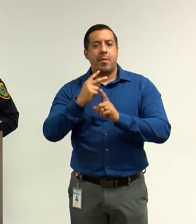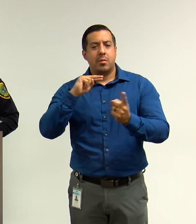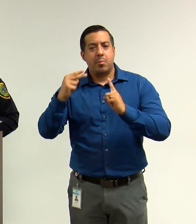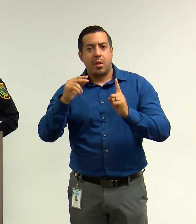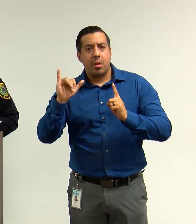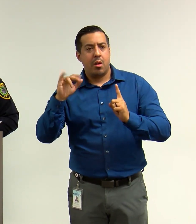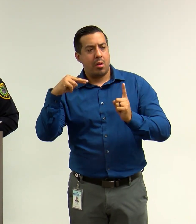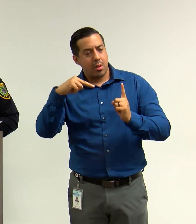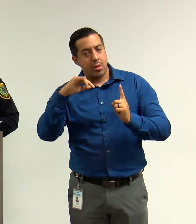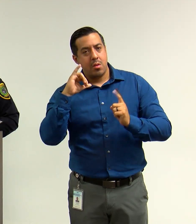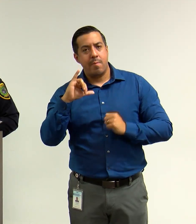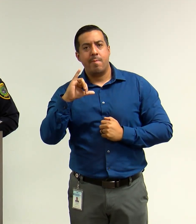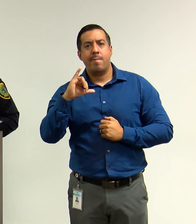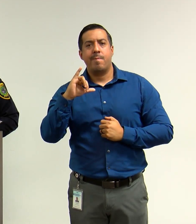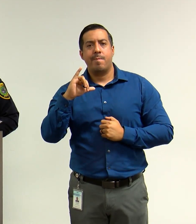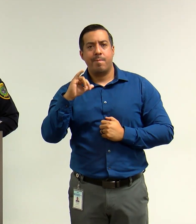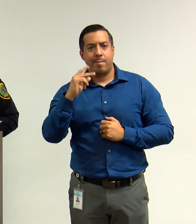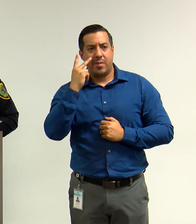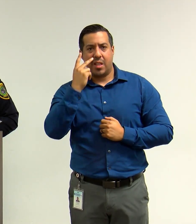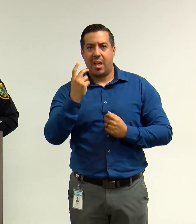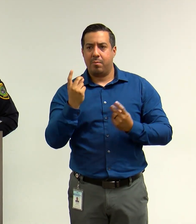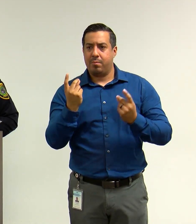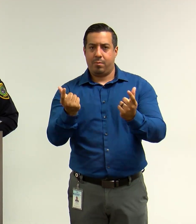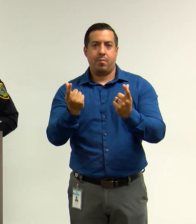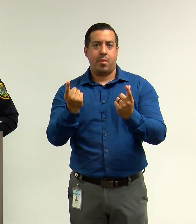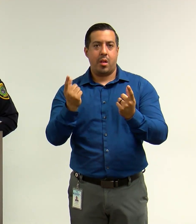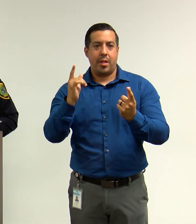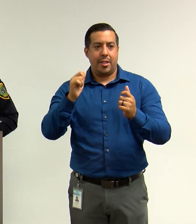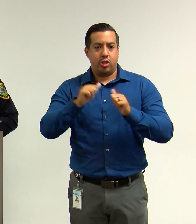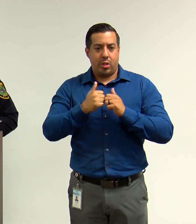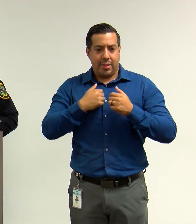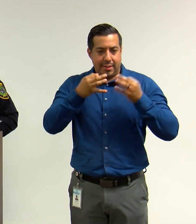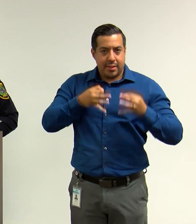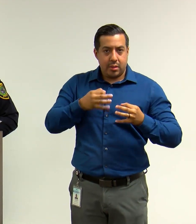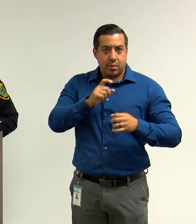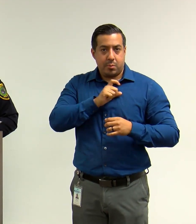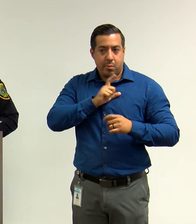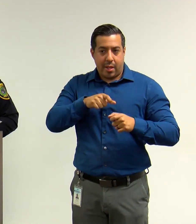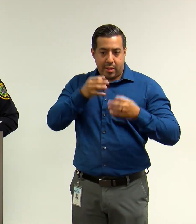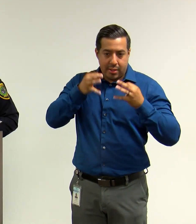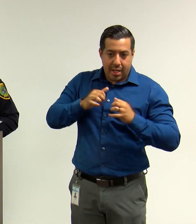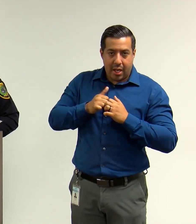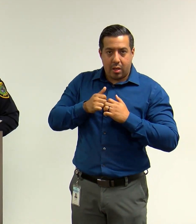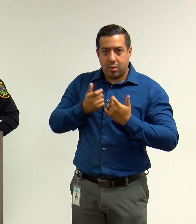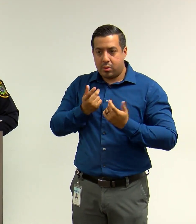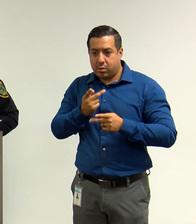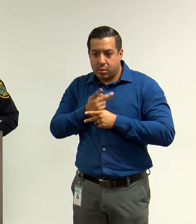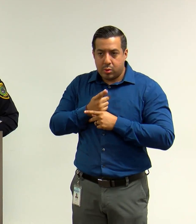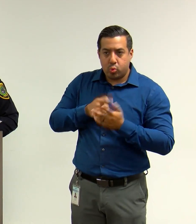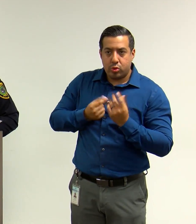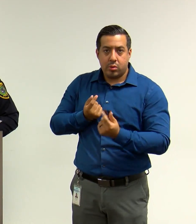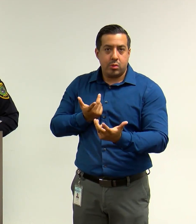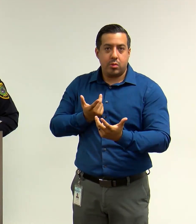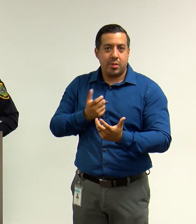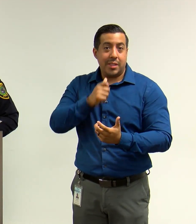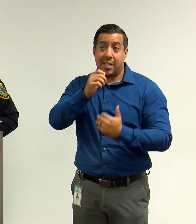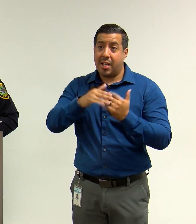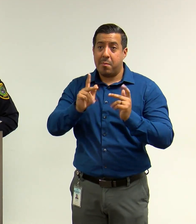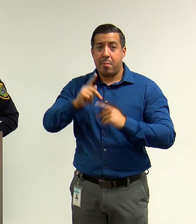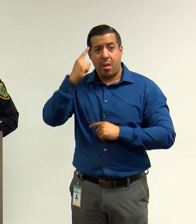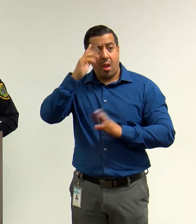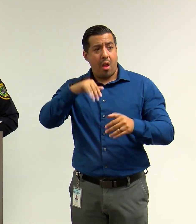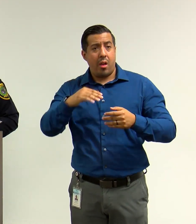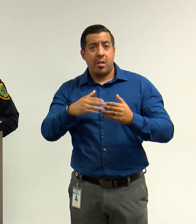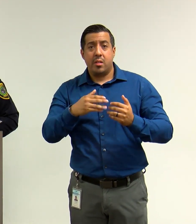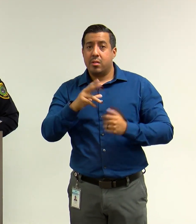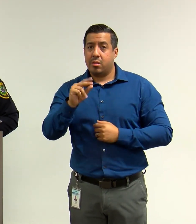see how things can happen in a split-second decision, and our officers have to make those decisions. And it's not as easy as people think. And I